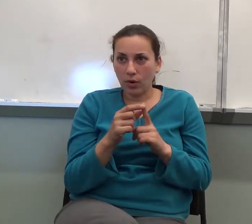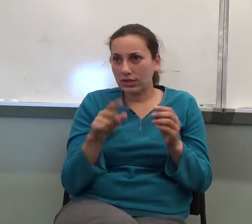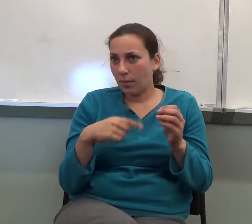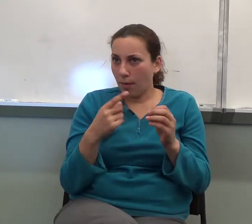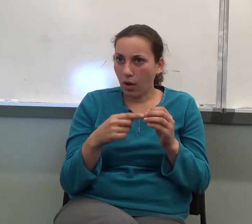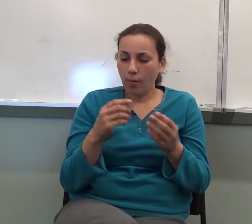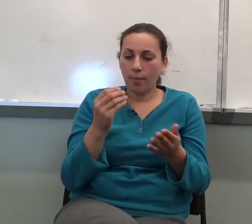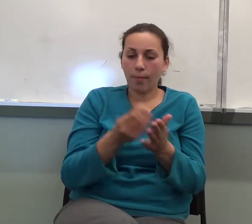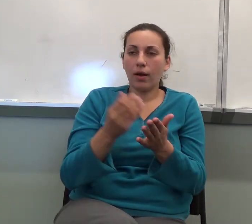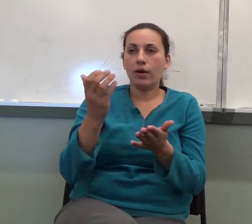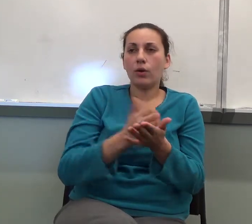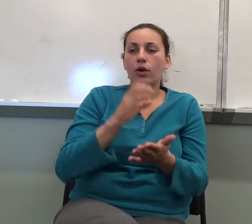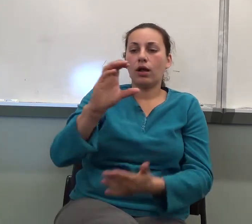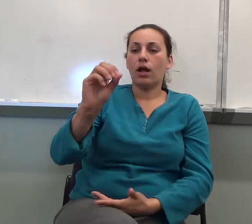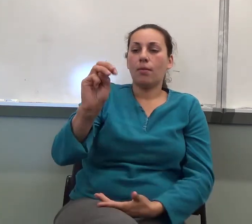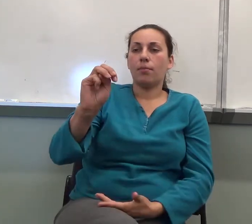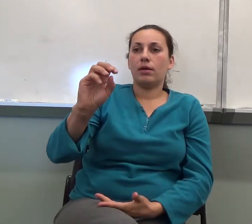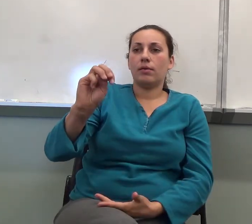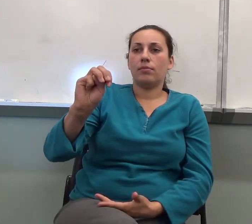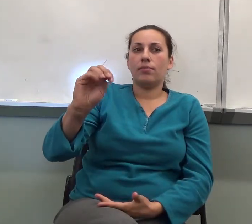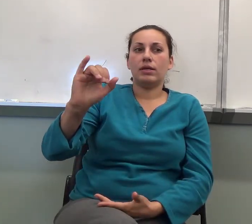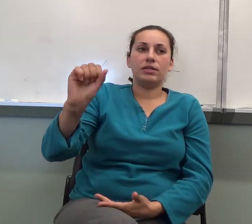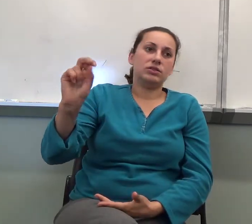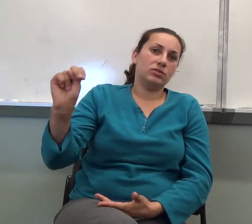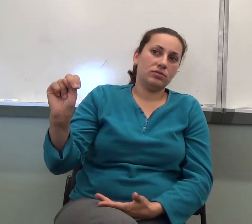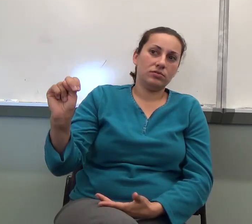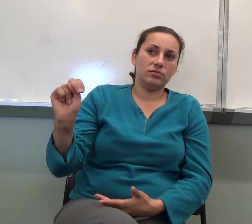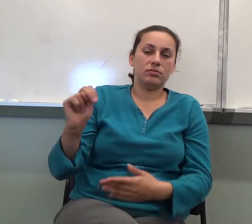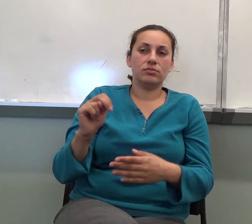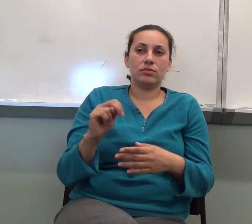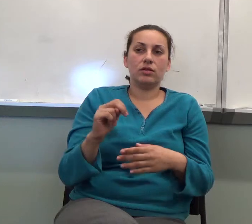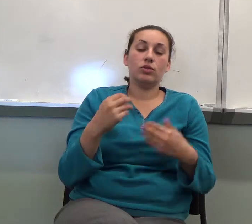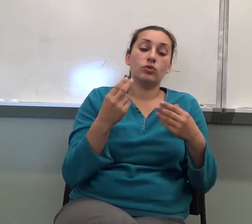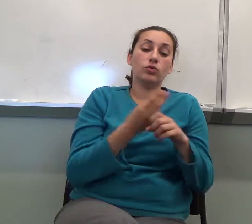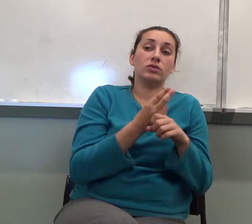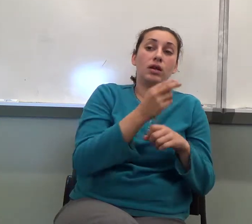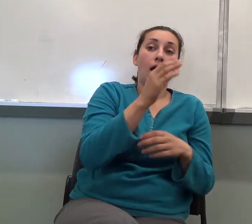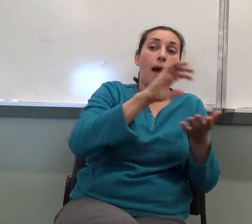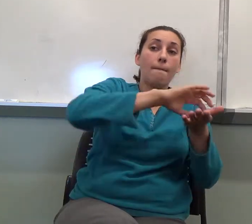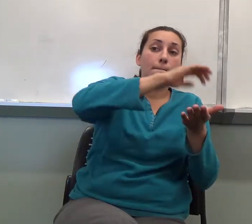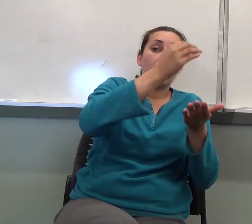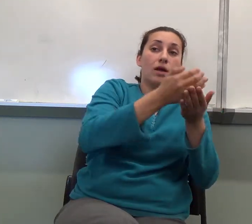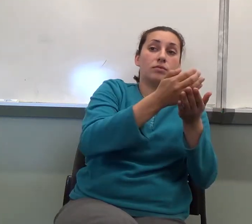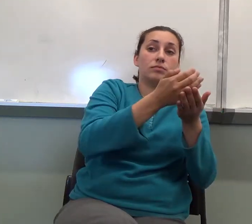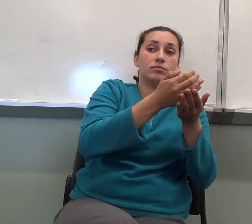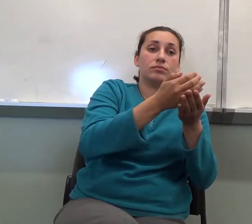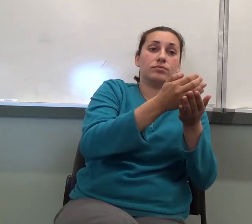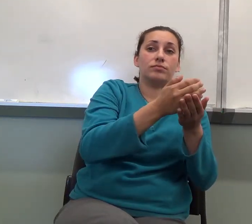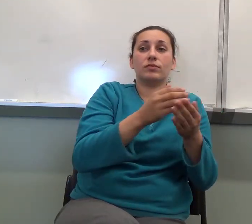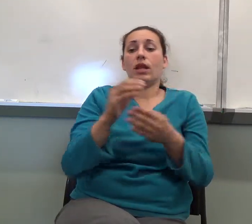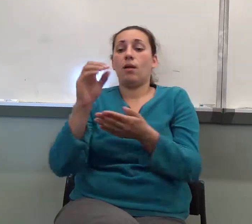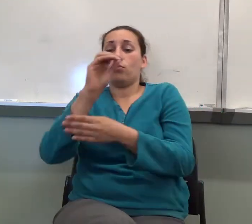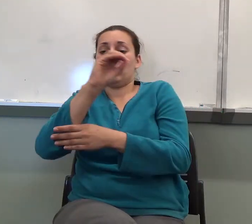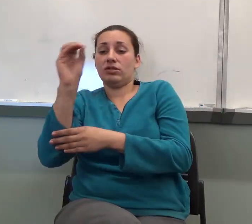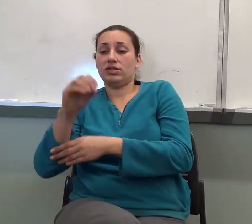necessary. You're only using this one idea. Amounts percent times base. All right, so that means that the